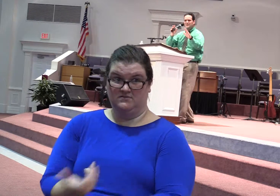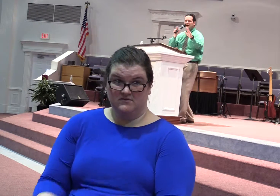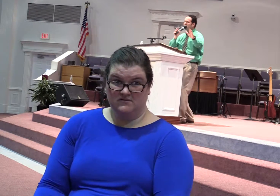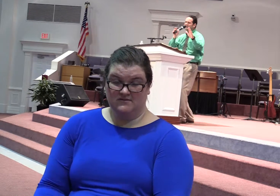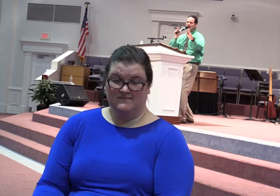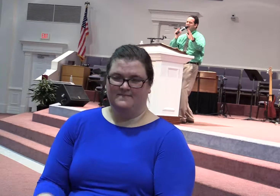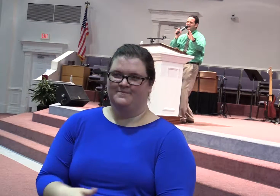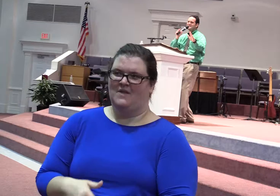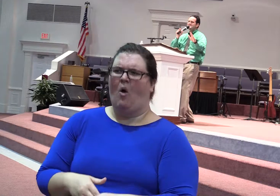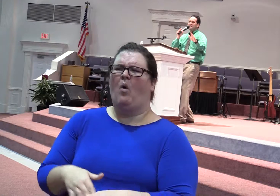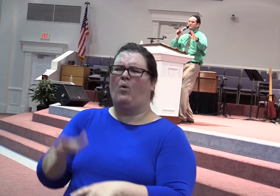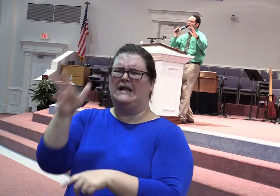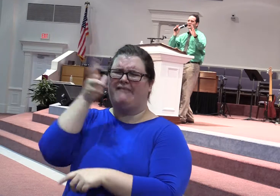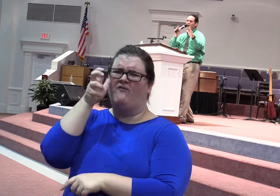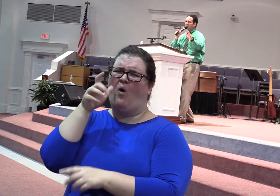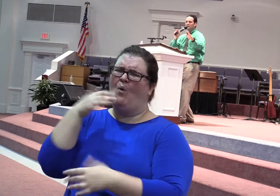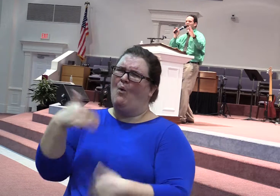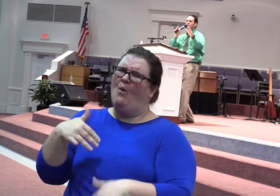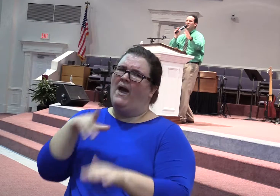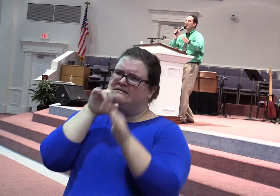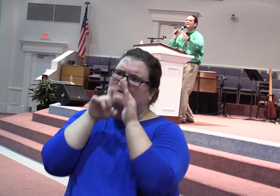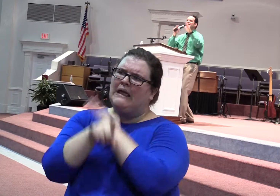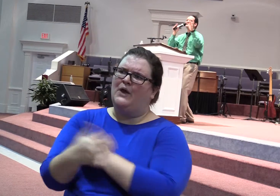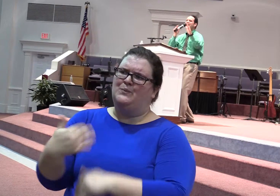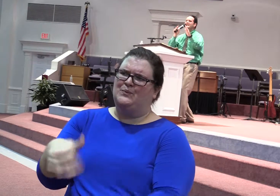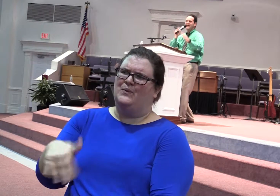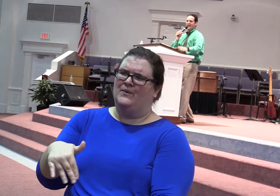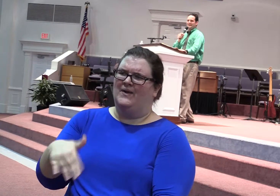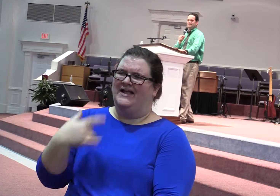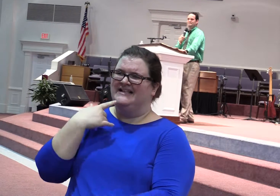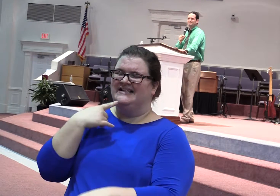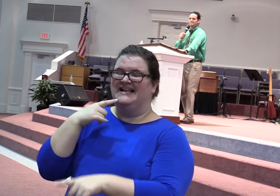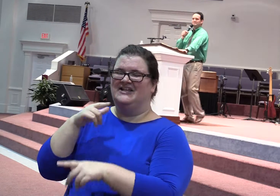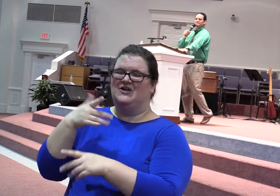he's a crafty guy. Amen. He's going to go and try to do anything that he can